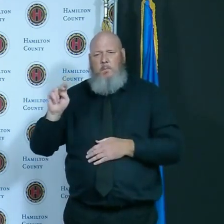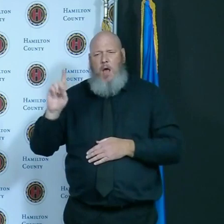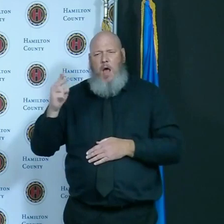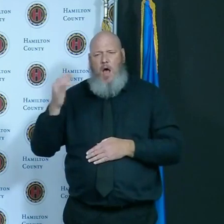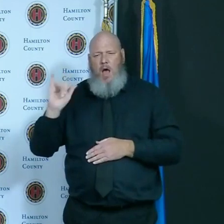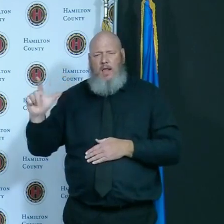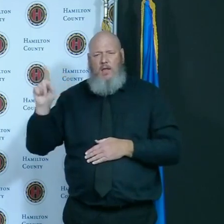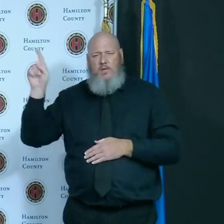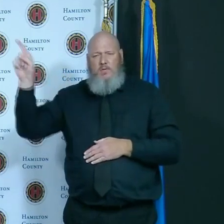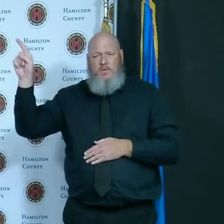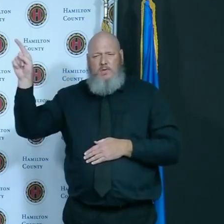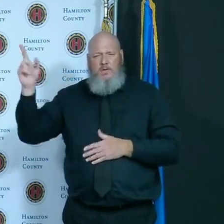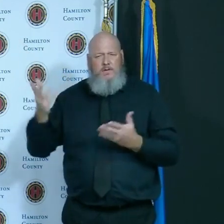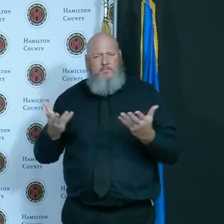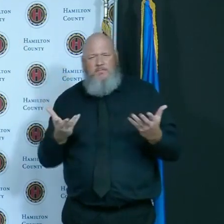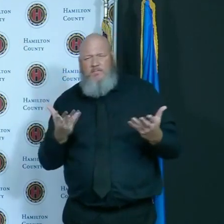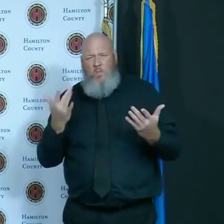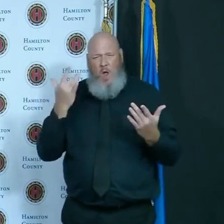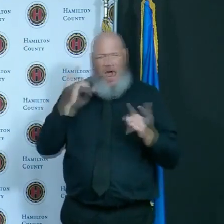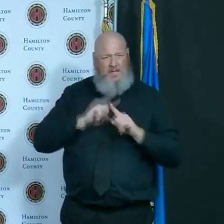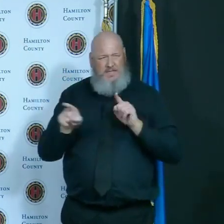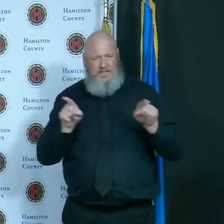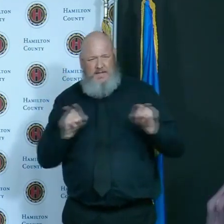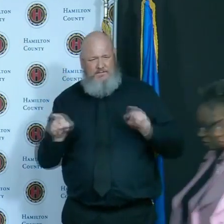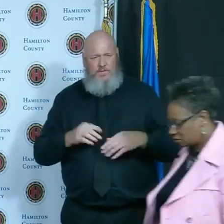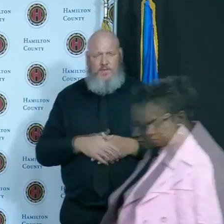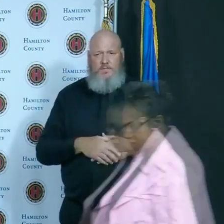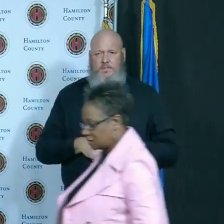compounded diseases, but can you be more specific?